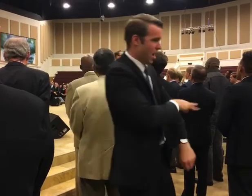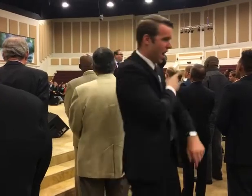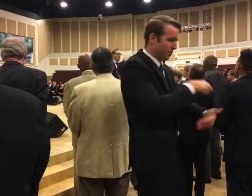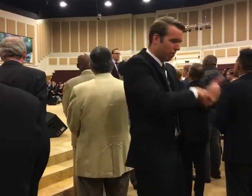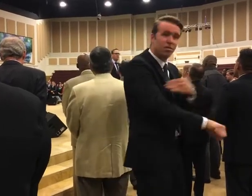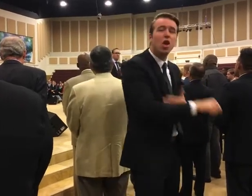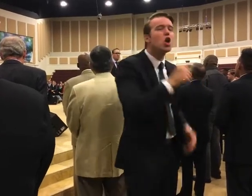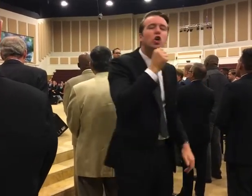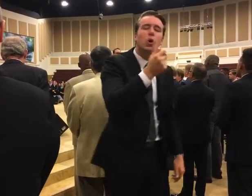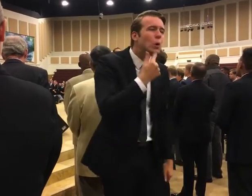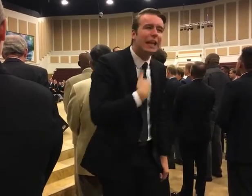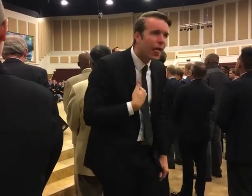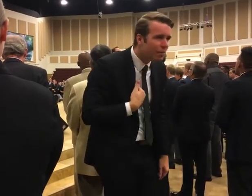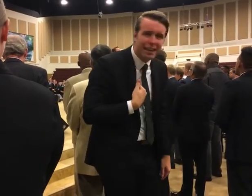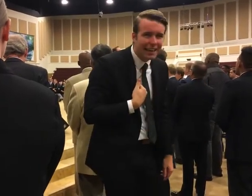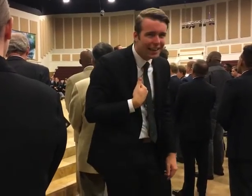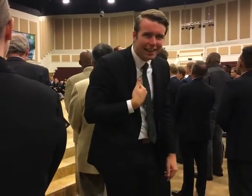me